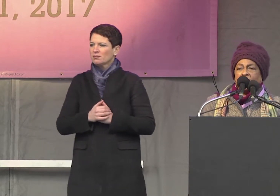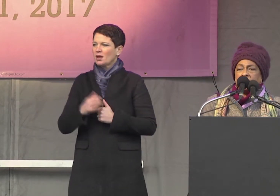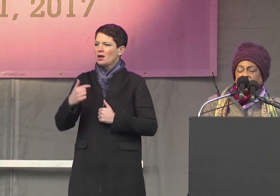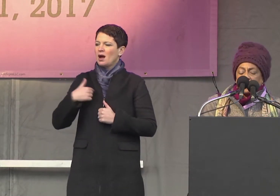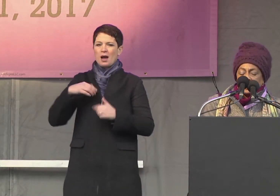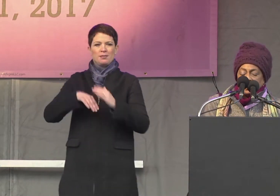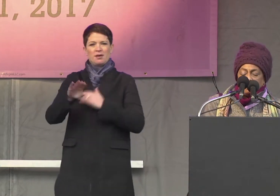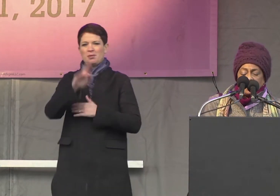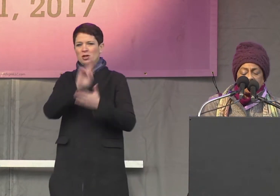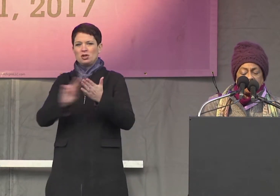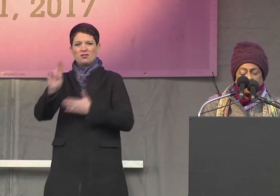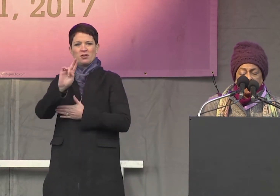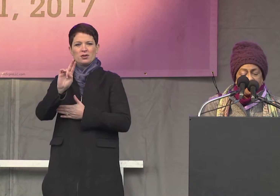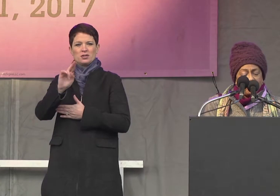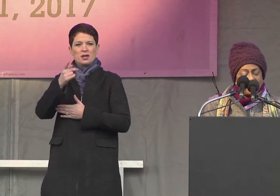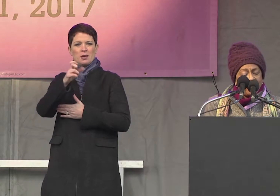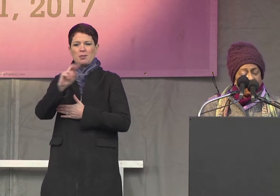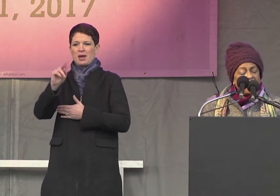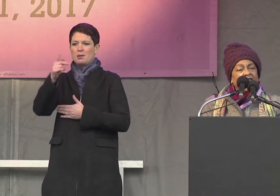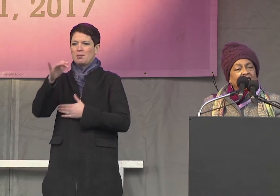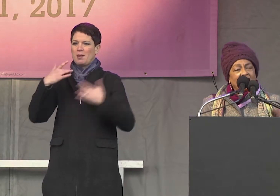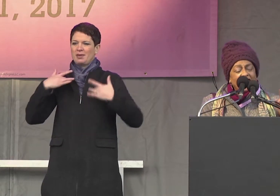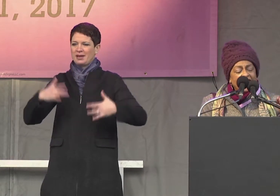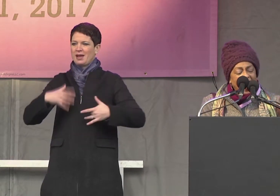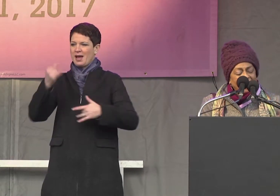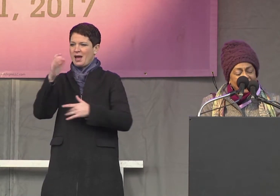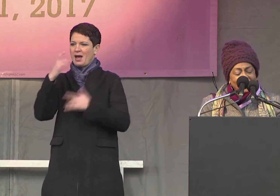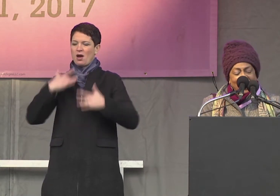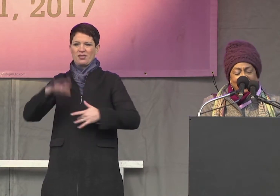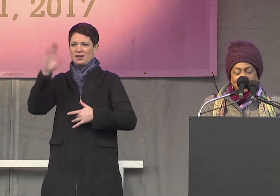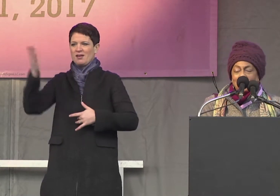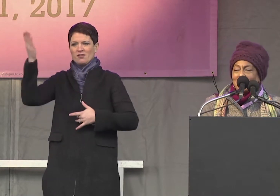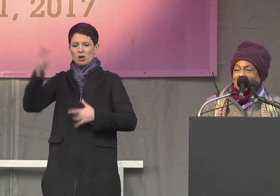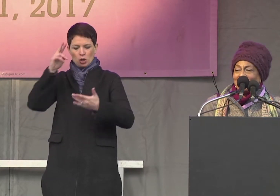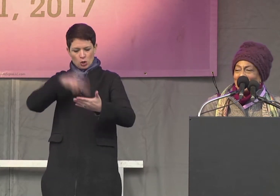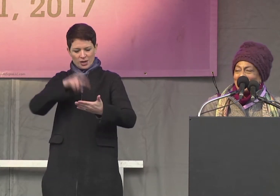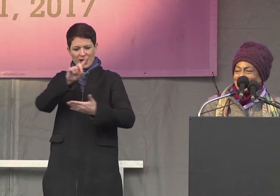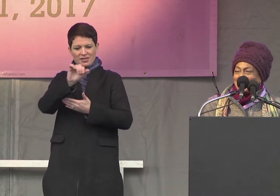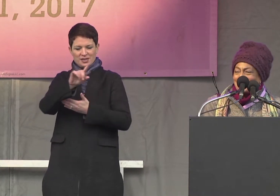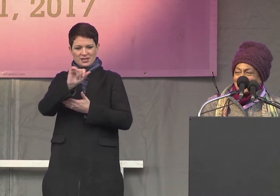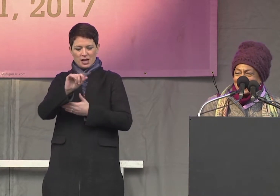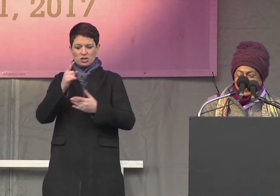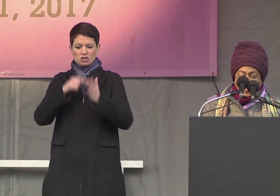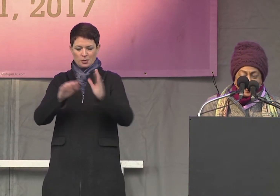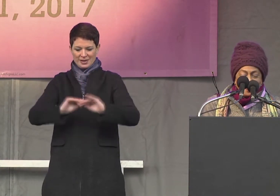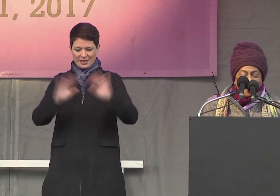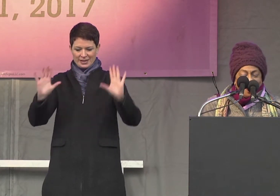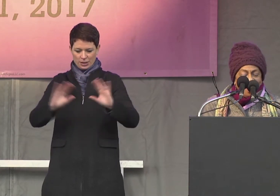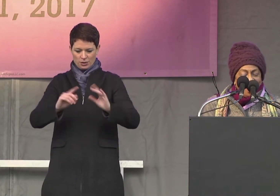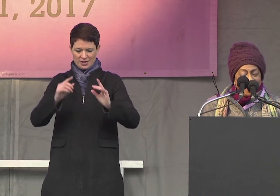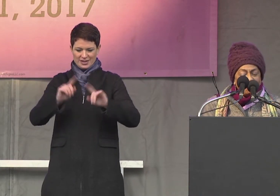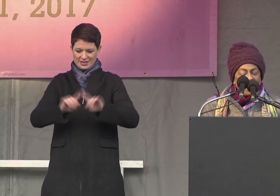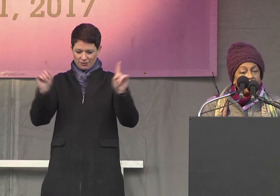hall while at University of Penn School of Public Health, looking at the data showing the glaring differences